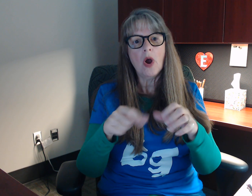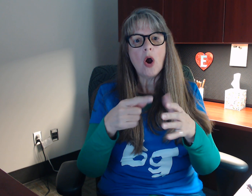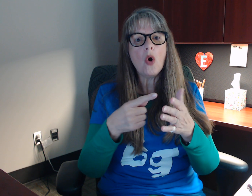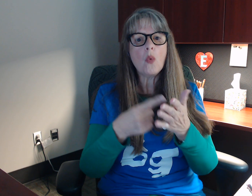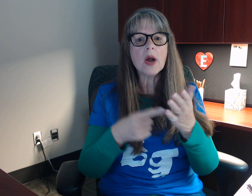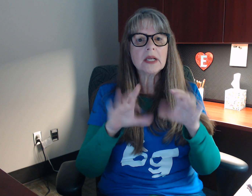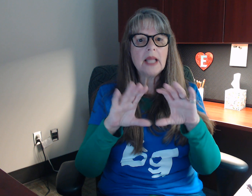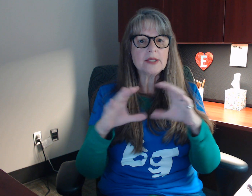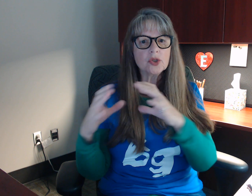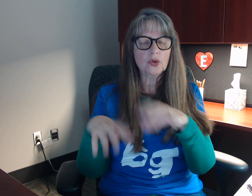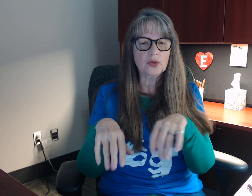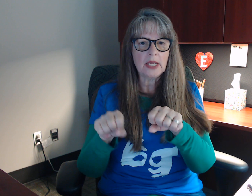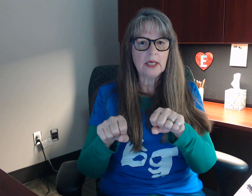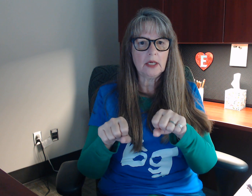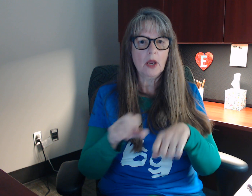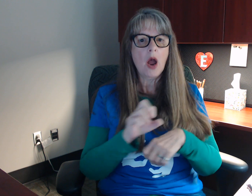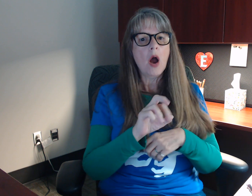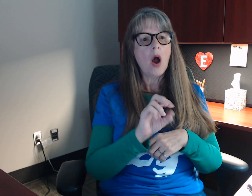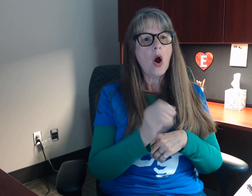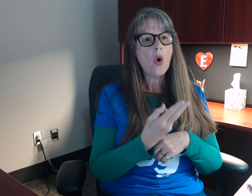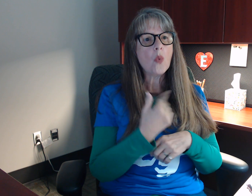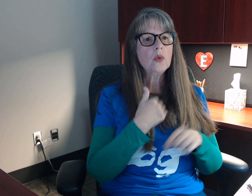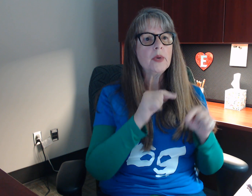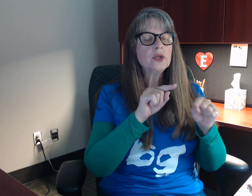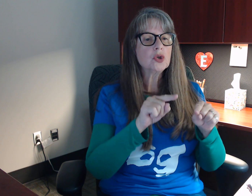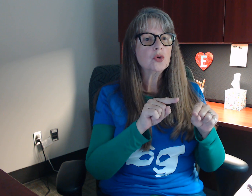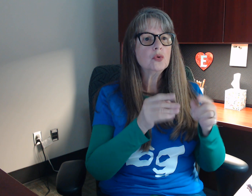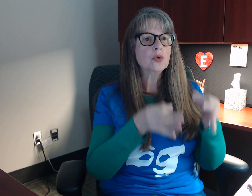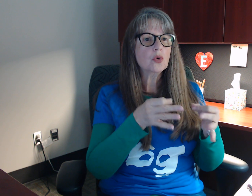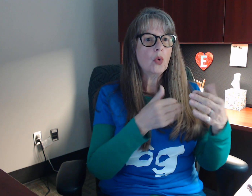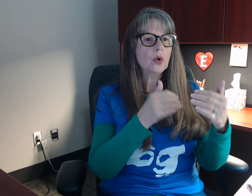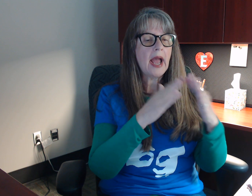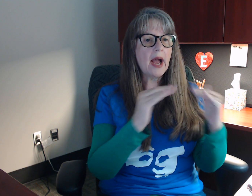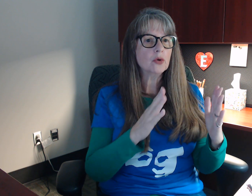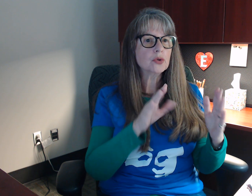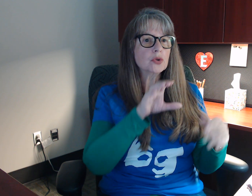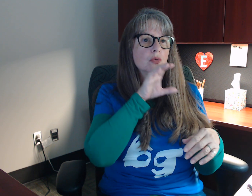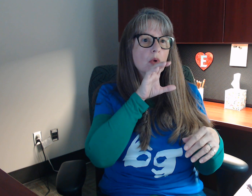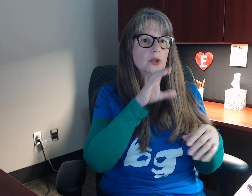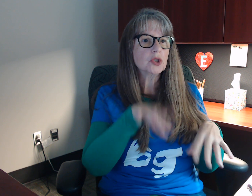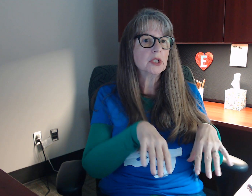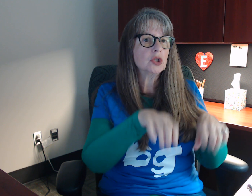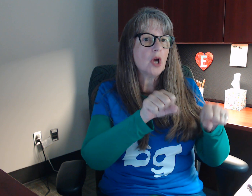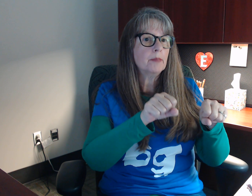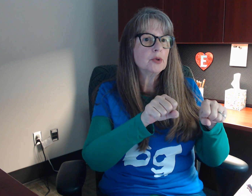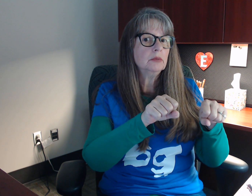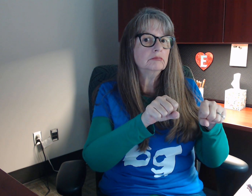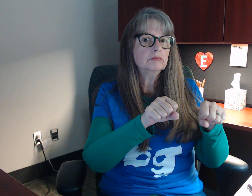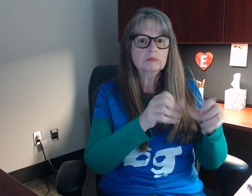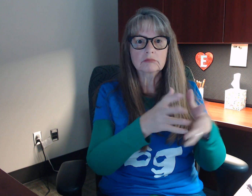Oh, what classes are you taking? Oh, we went to the courthouse to watch an adoption